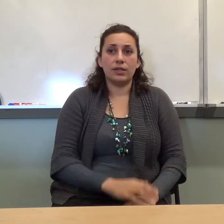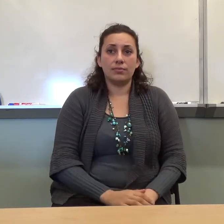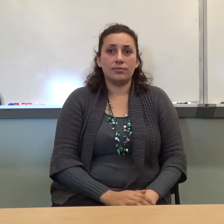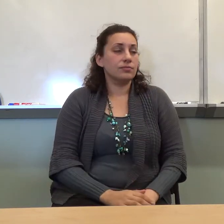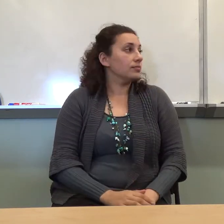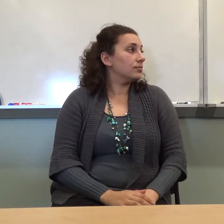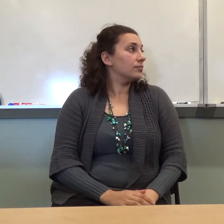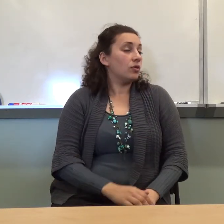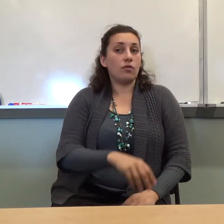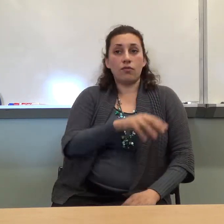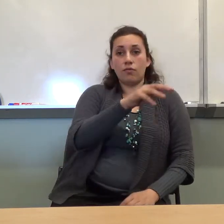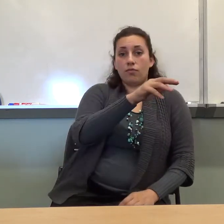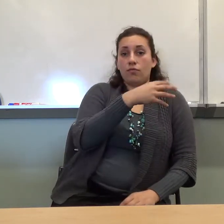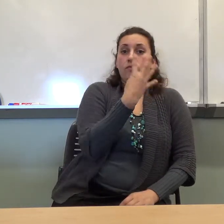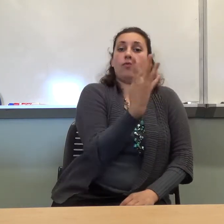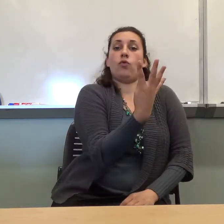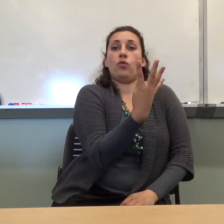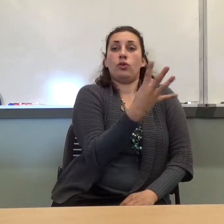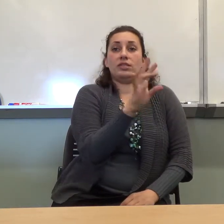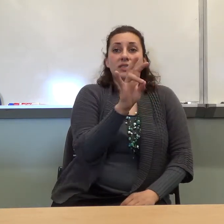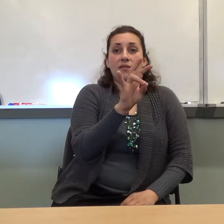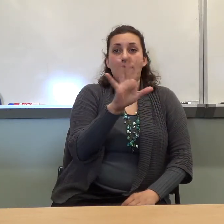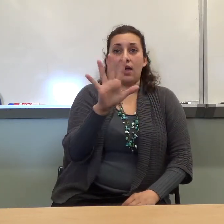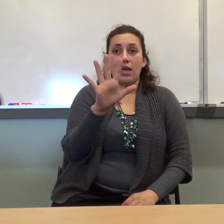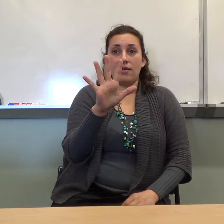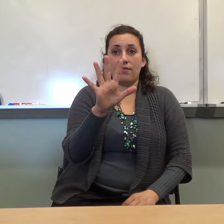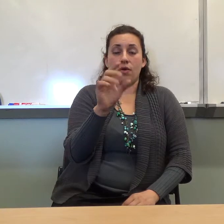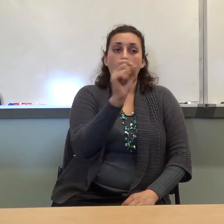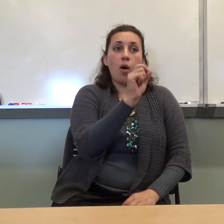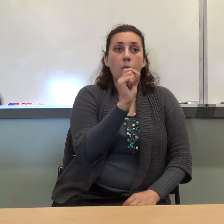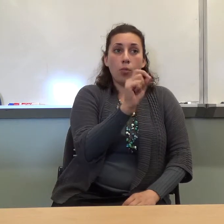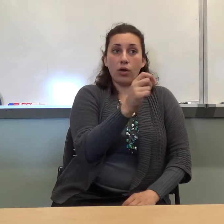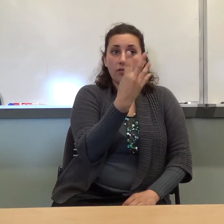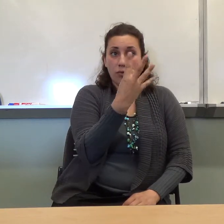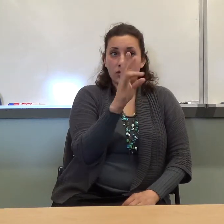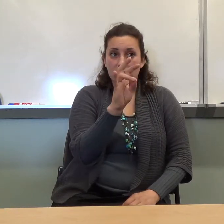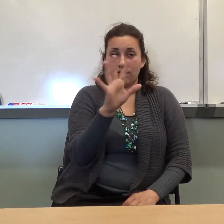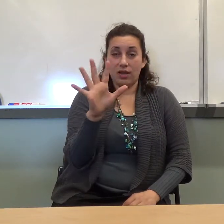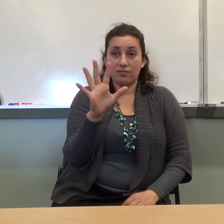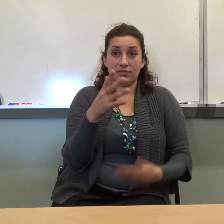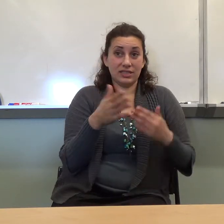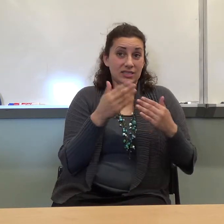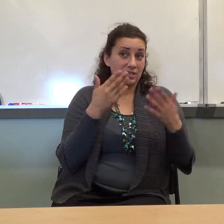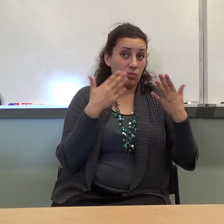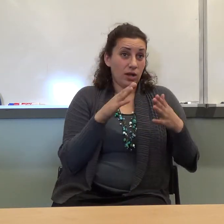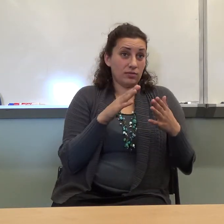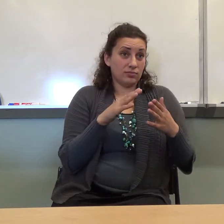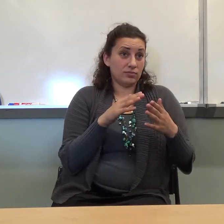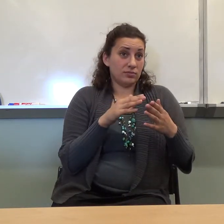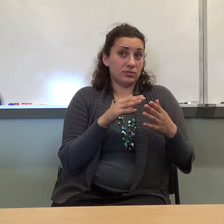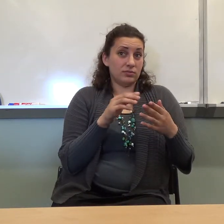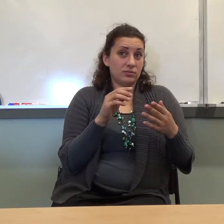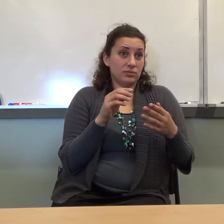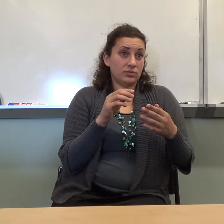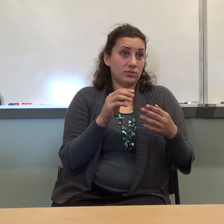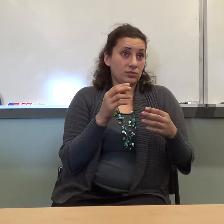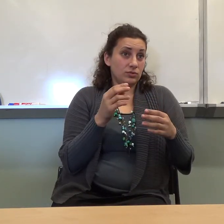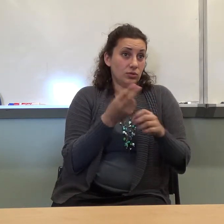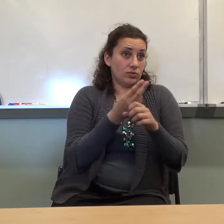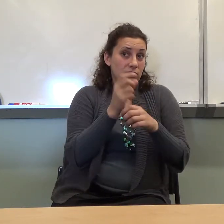475, 0.475. Well, probably the easiest way to handle a decimal is simply say,